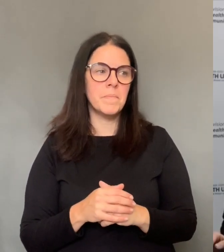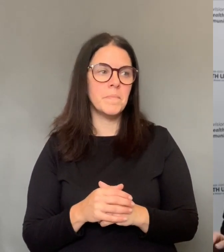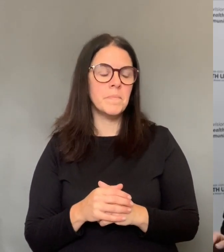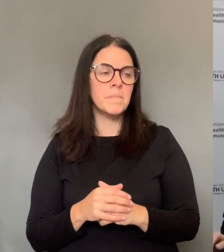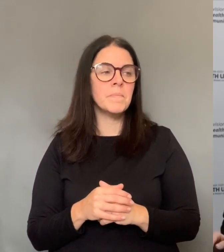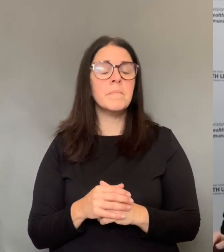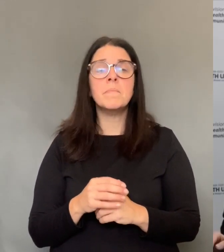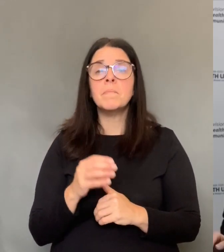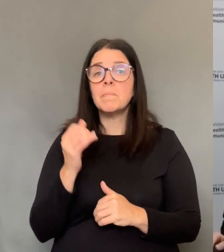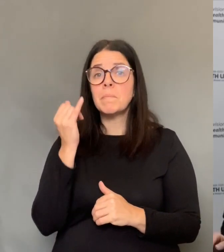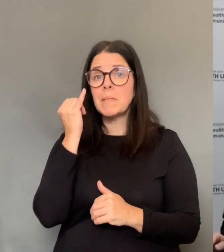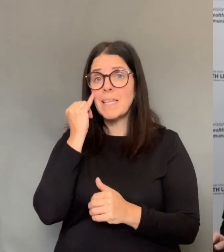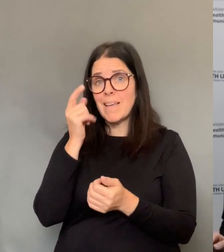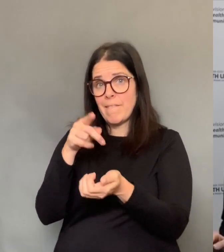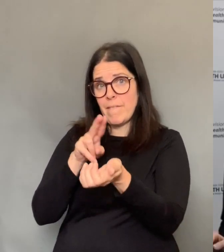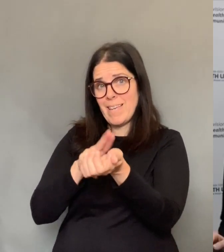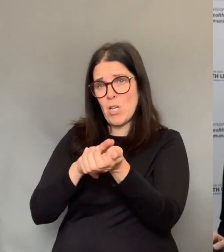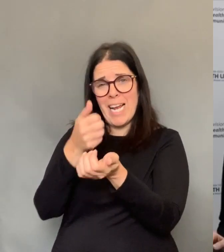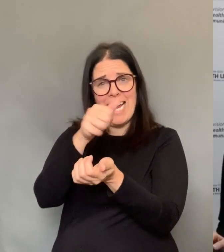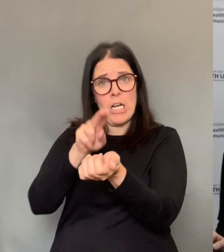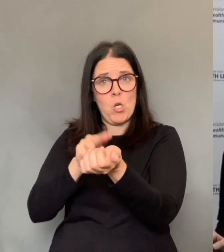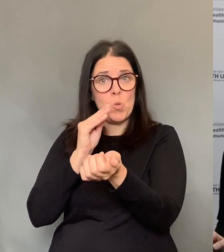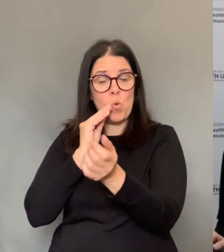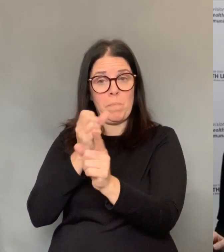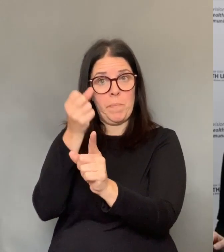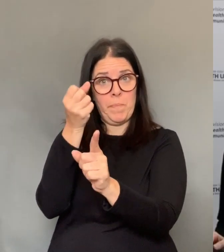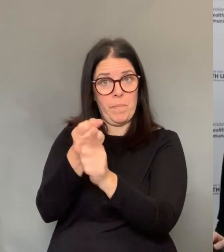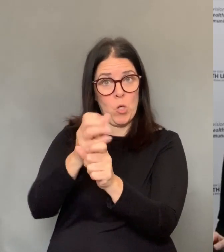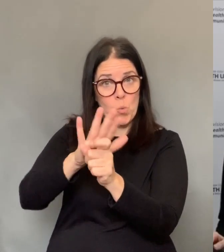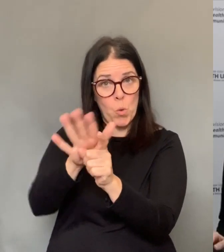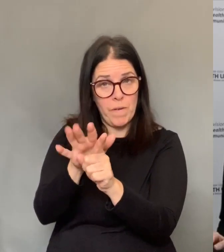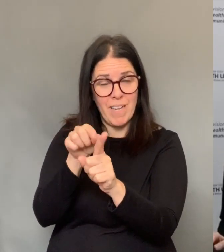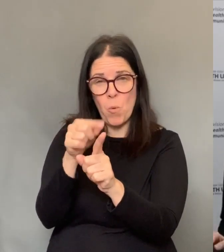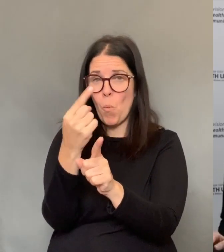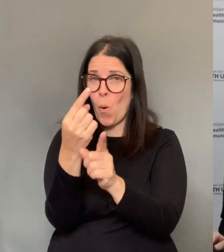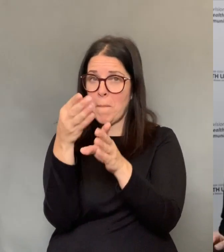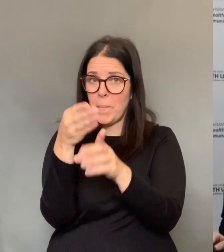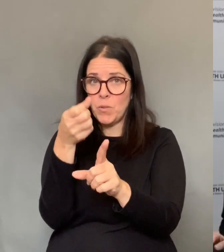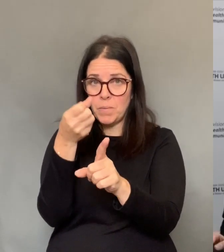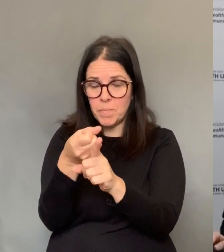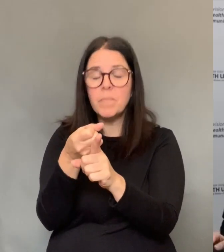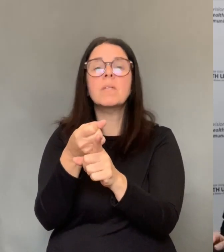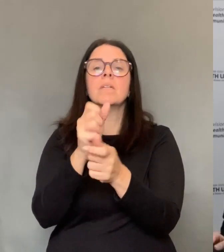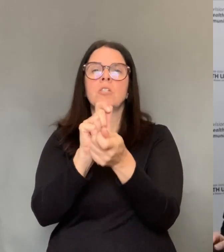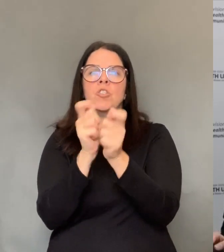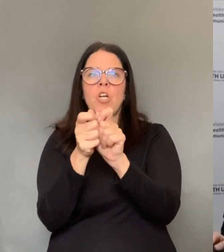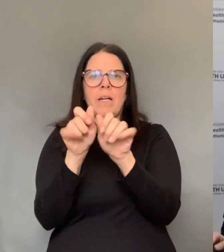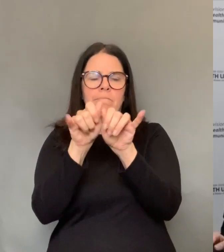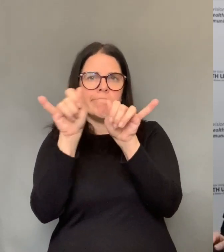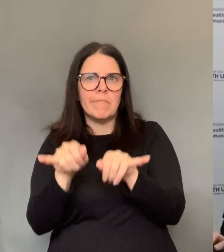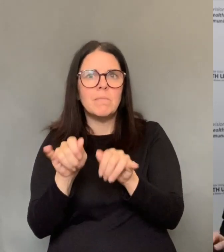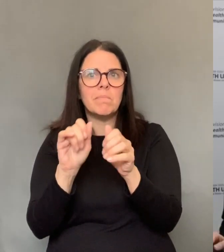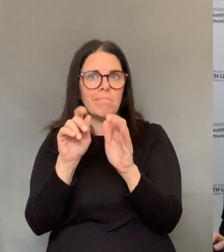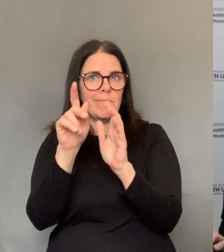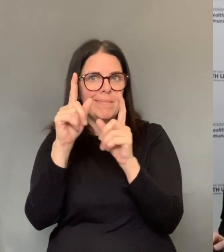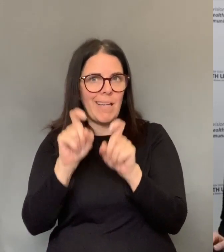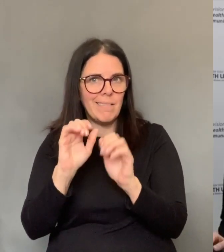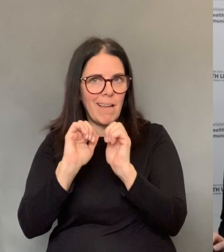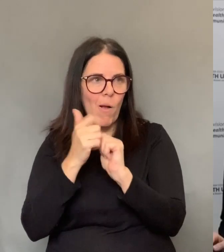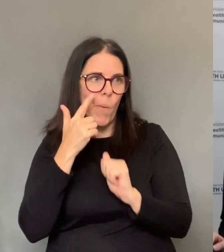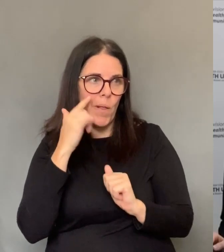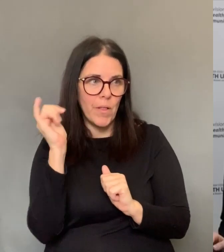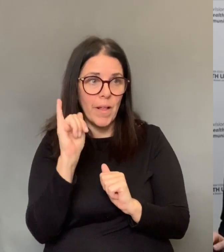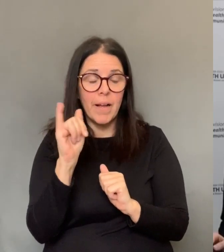homes, hospitalized patients admitted with respiratory symptoms, symptomatic members of remote, isolated, rural,